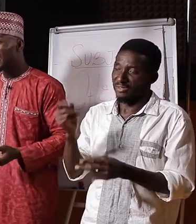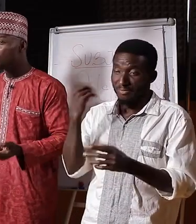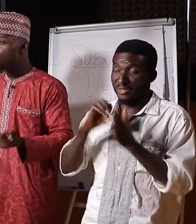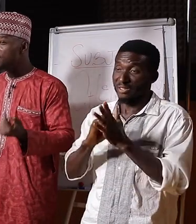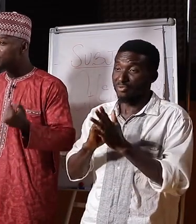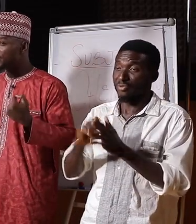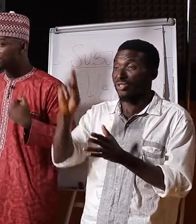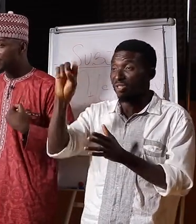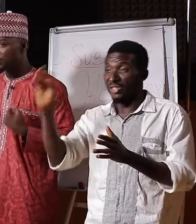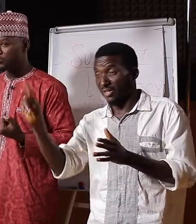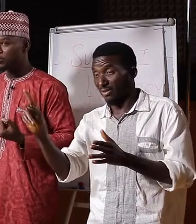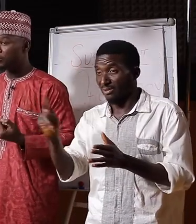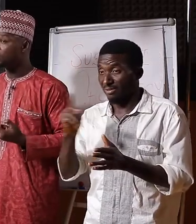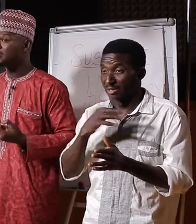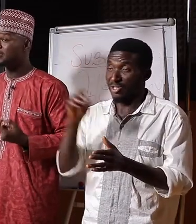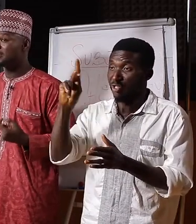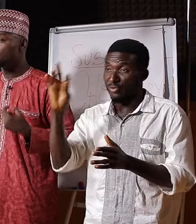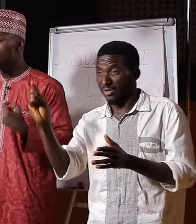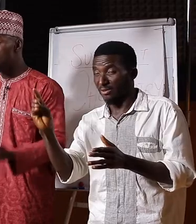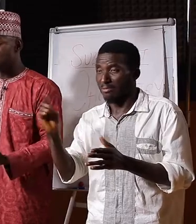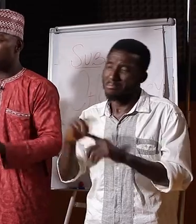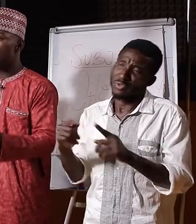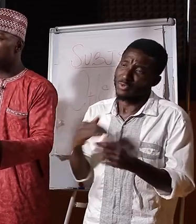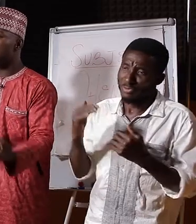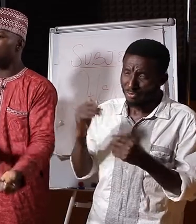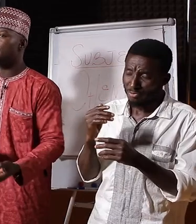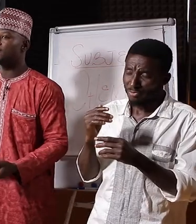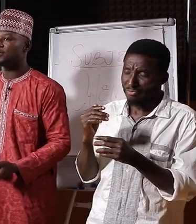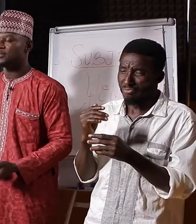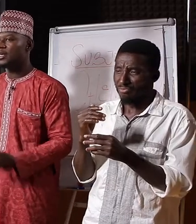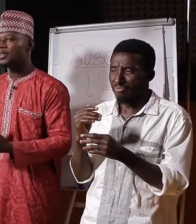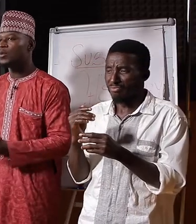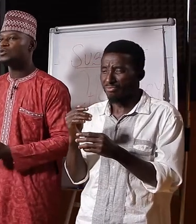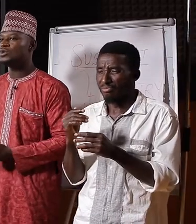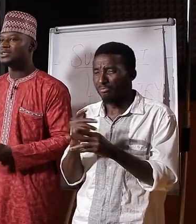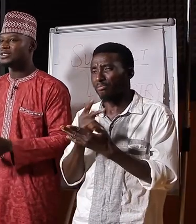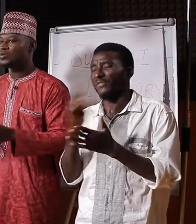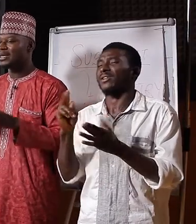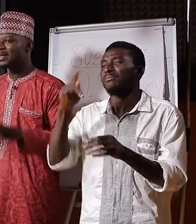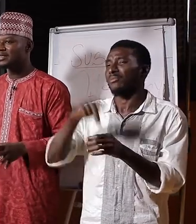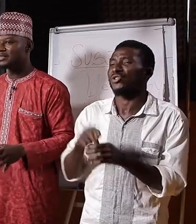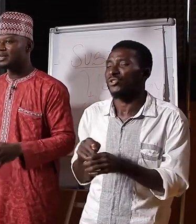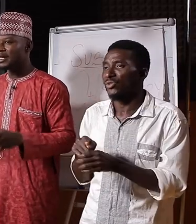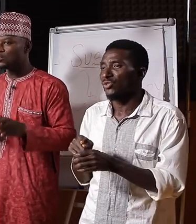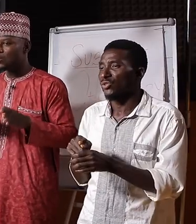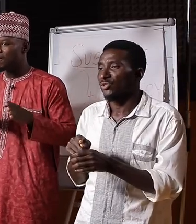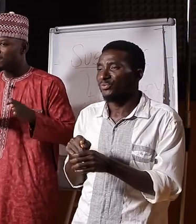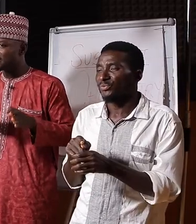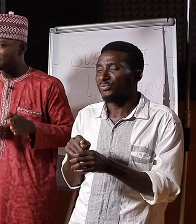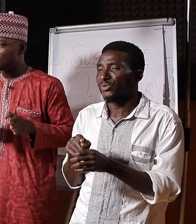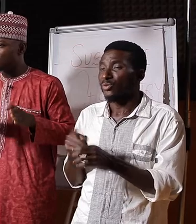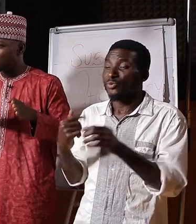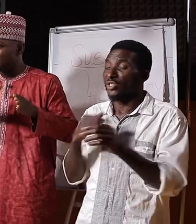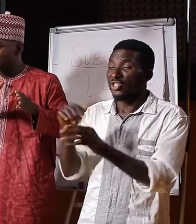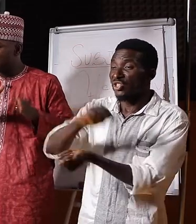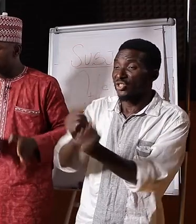kerosene, and we prefer petroleum because it is used more than the other fractions, then what we use is we crack it. That is, we